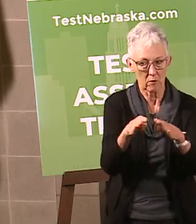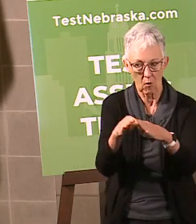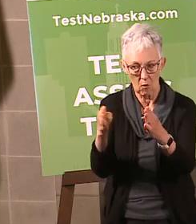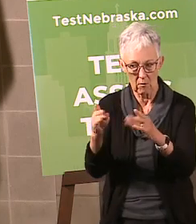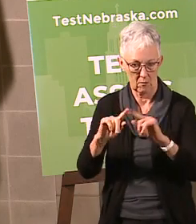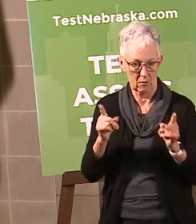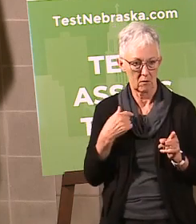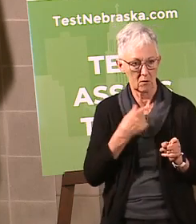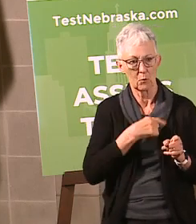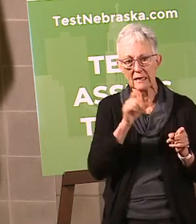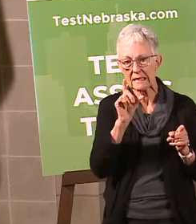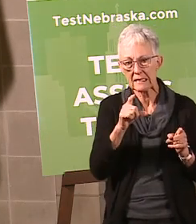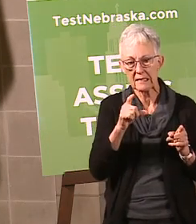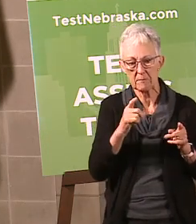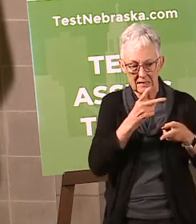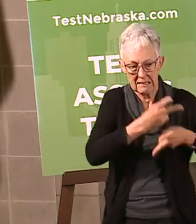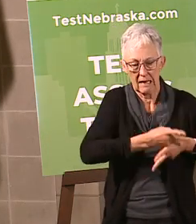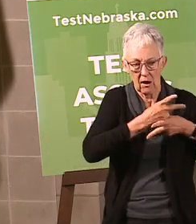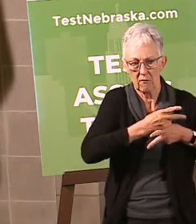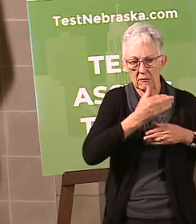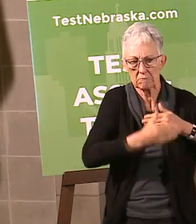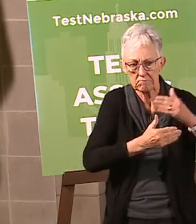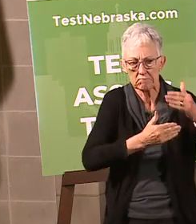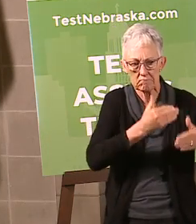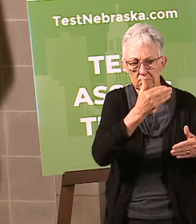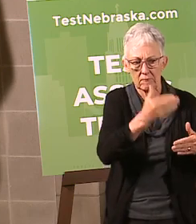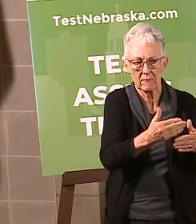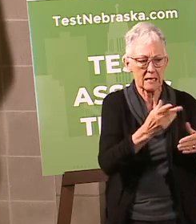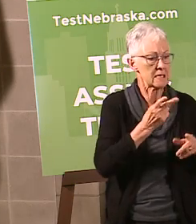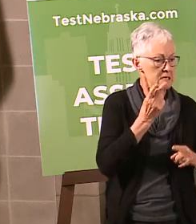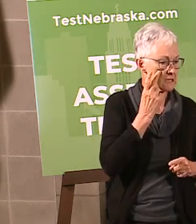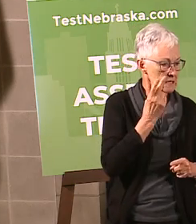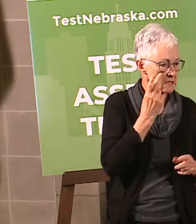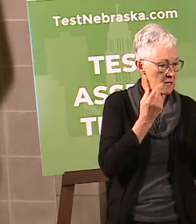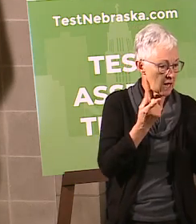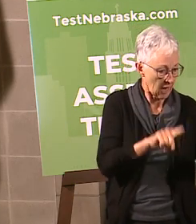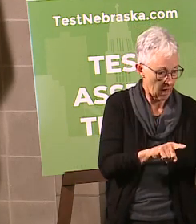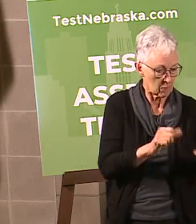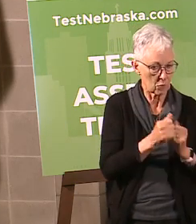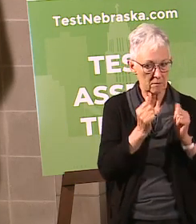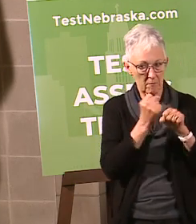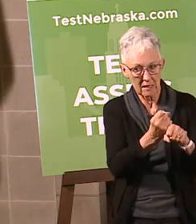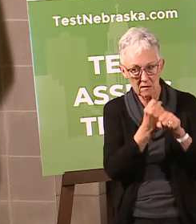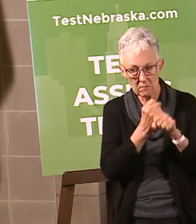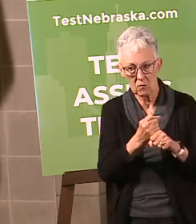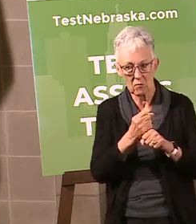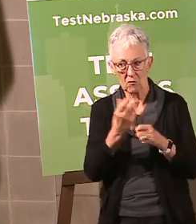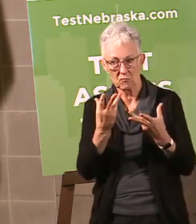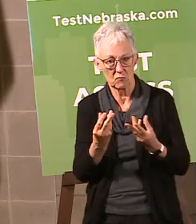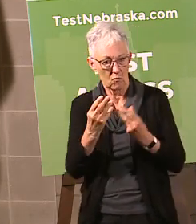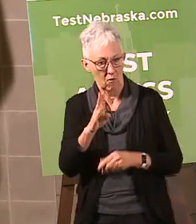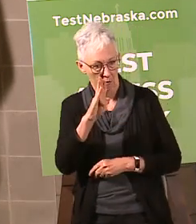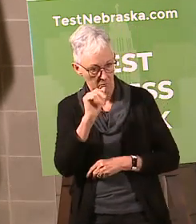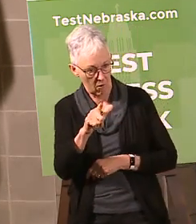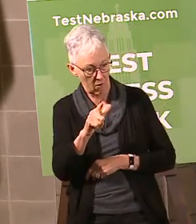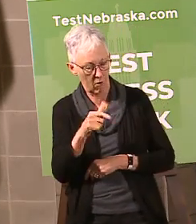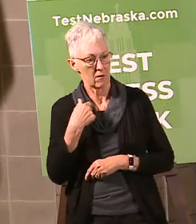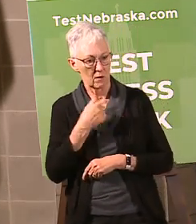is our first step on youth sports with regard to baseball and softball. We'll be revisiting some of those other issues with regard to,